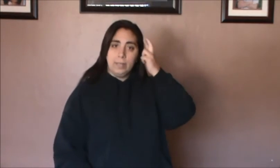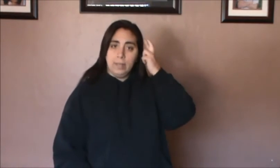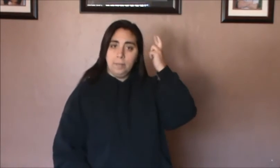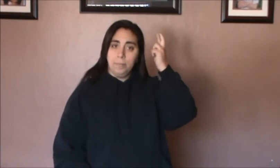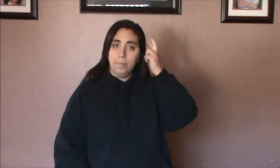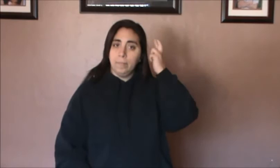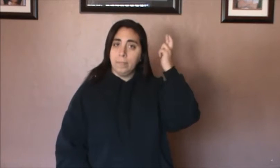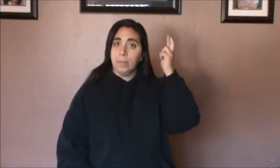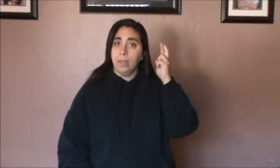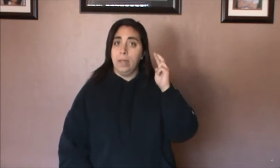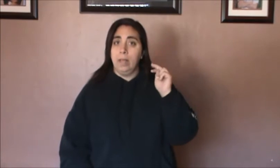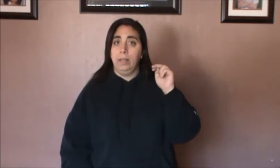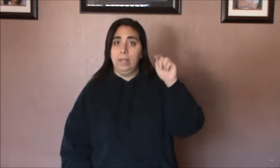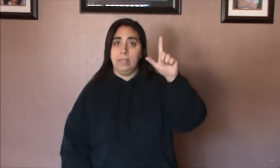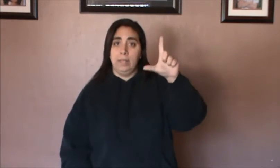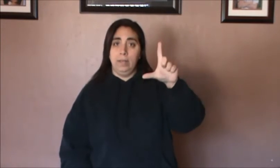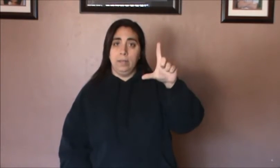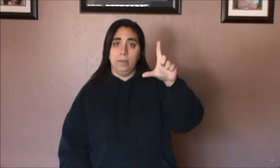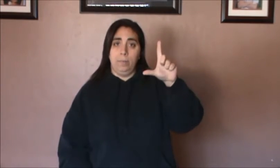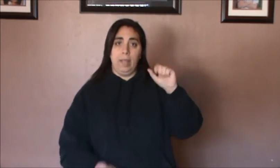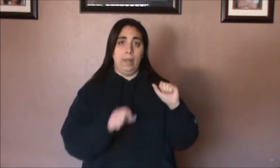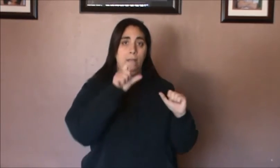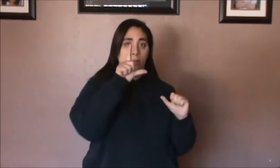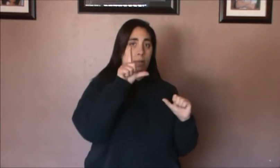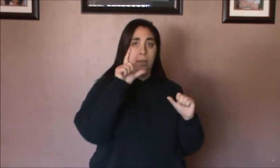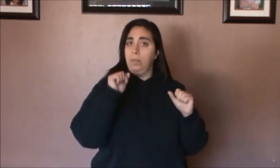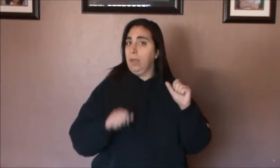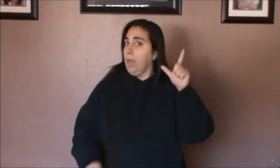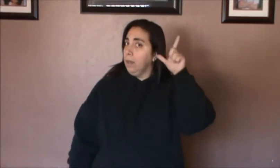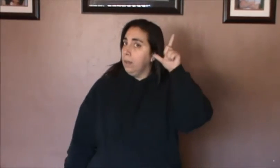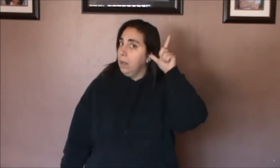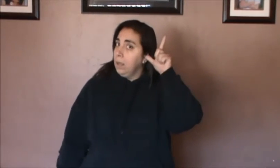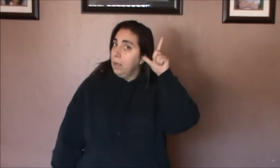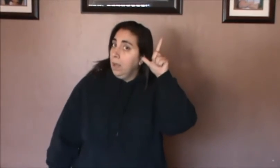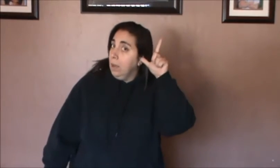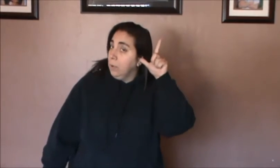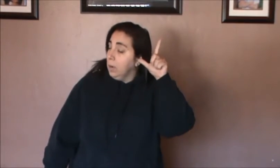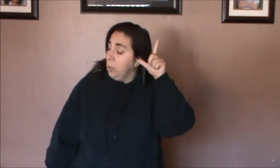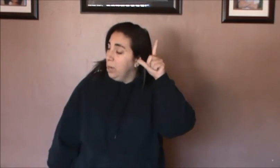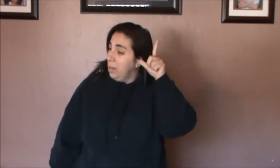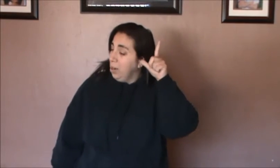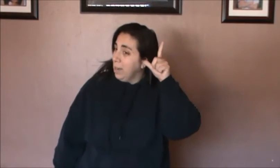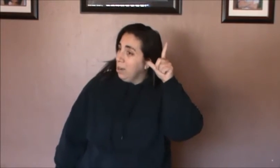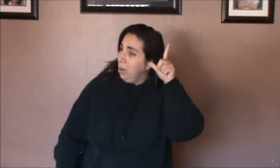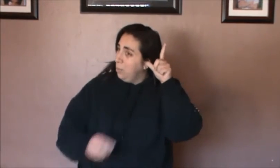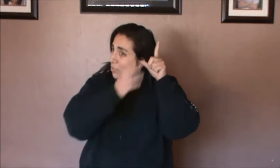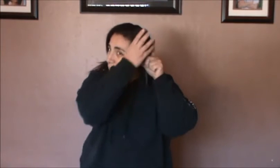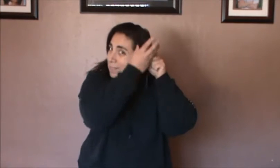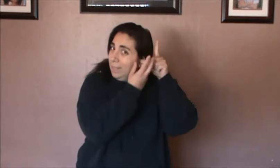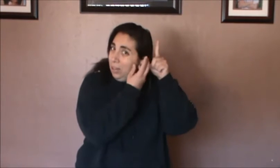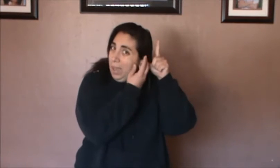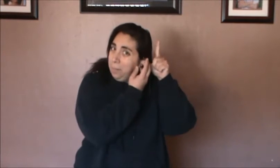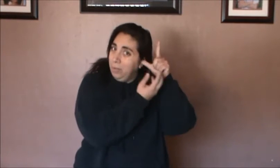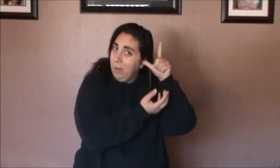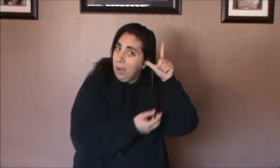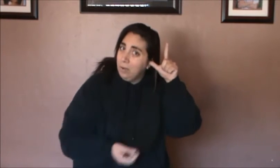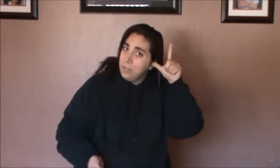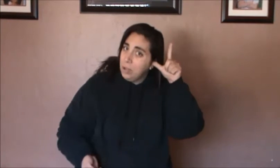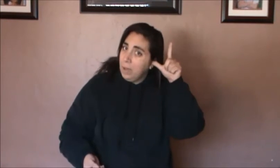reason. Listen, so make it now again. And we're gonna put it in our ear, almost like it's a little amplifier, so a